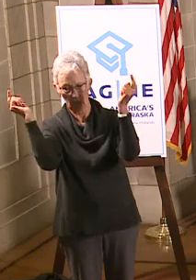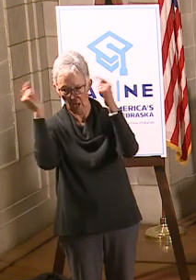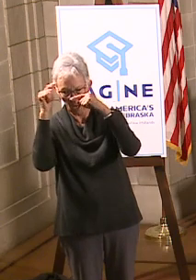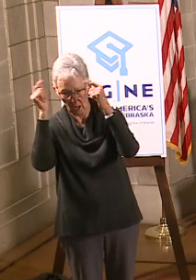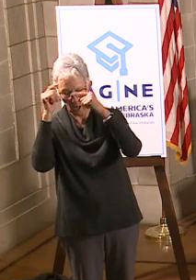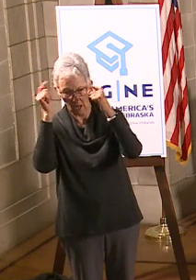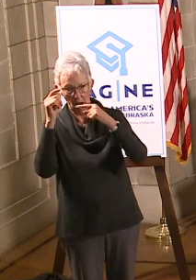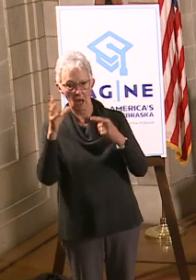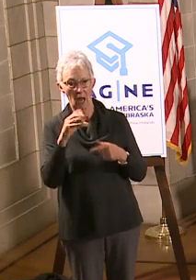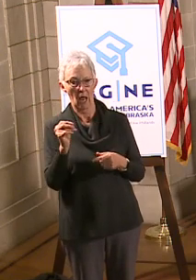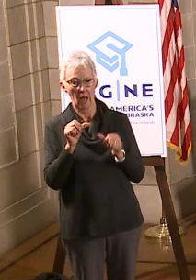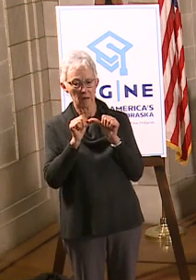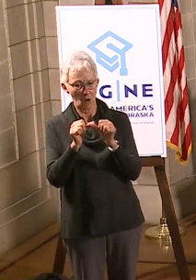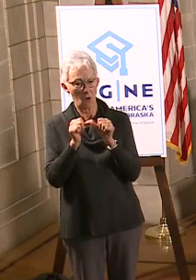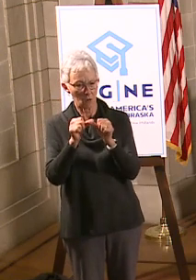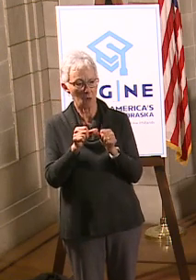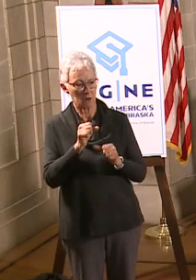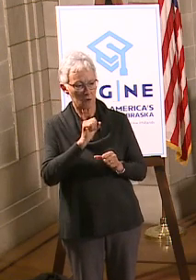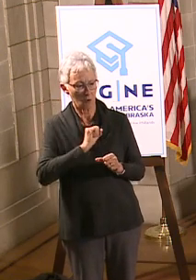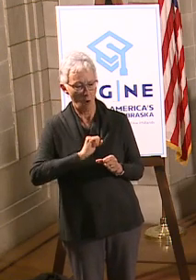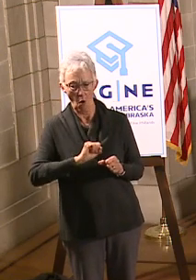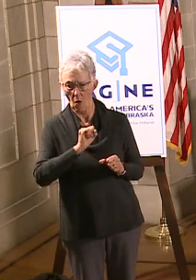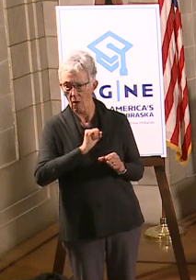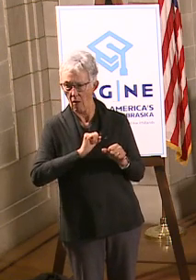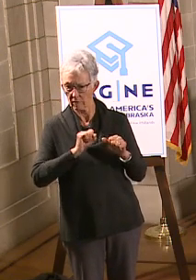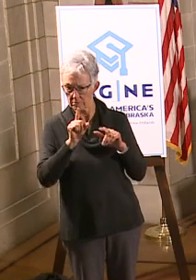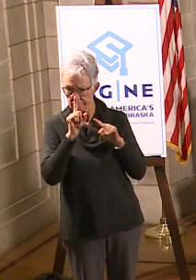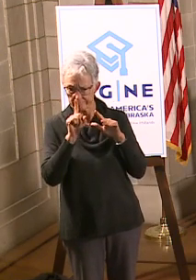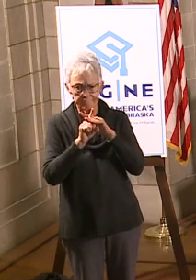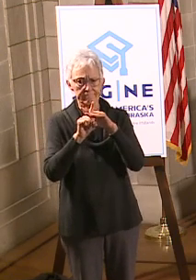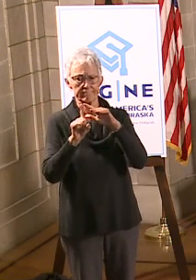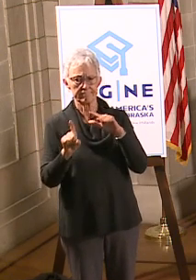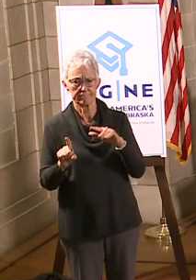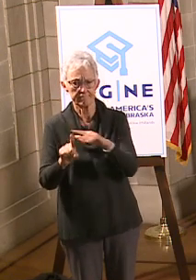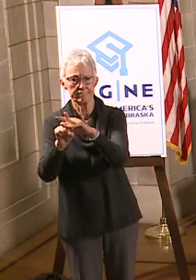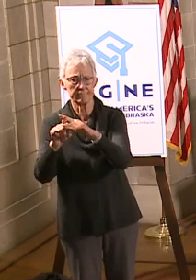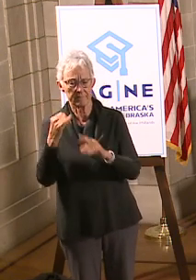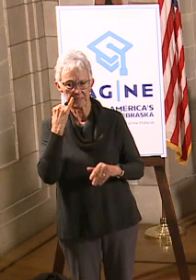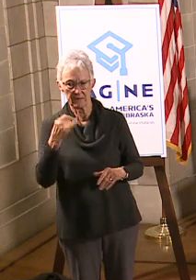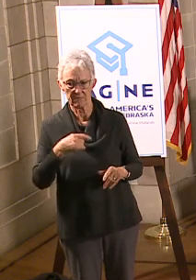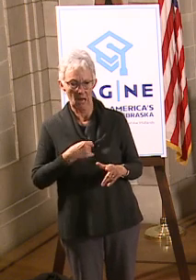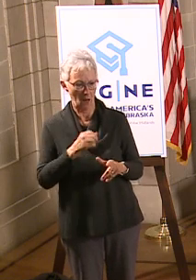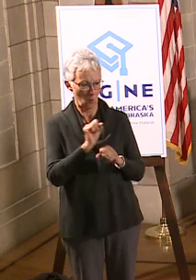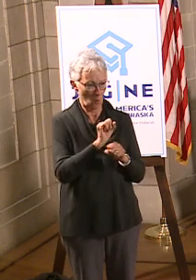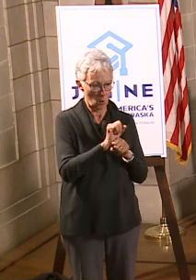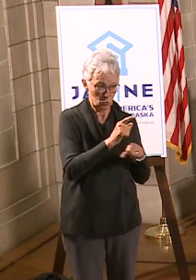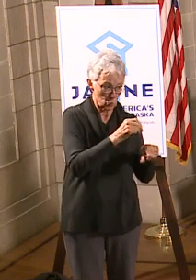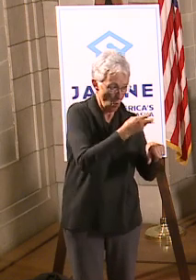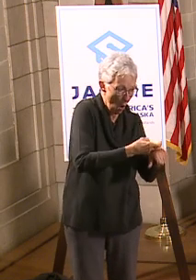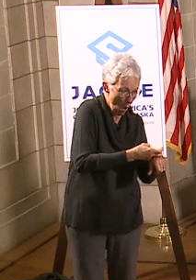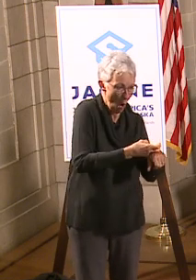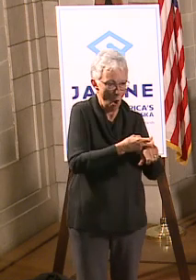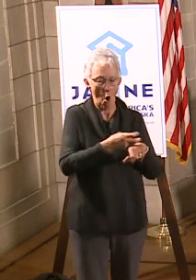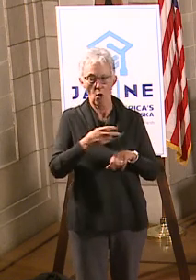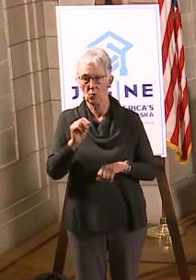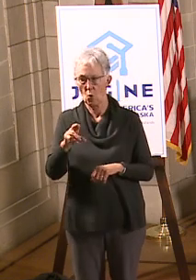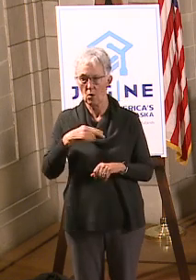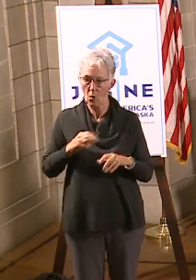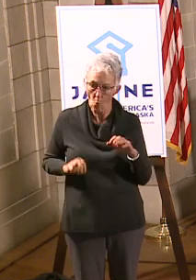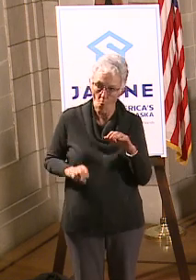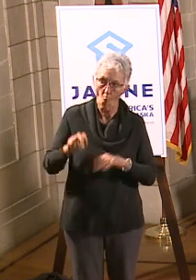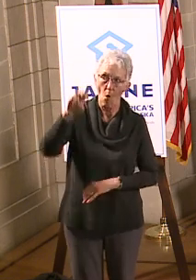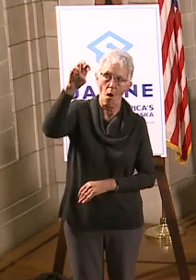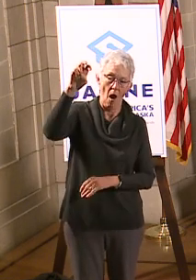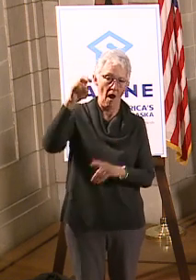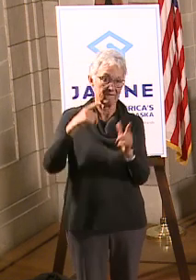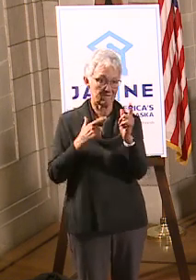that just pops up at random times if I push myself a little too much or go up a flight of stairs too fast.